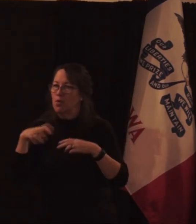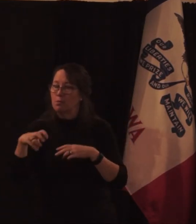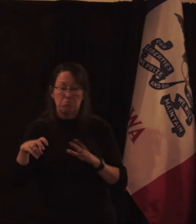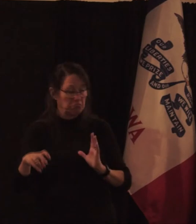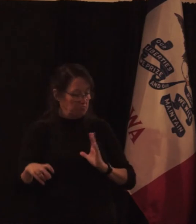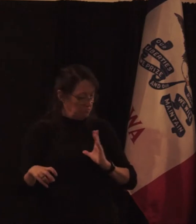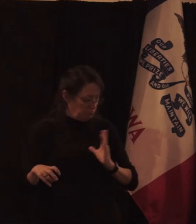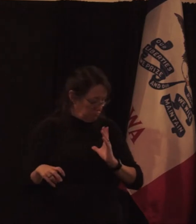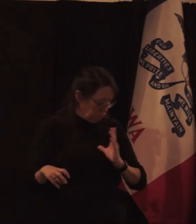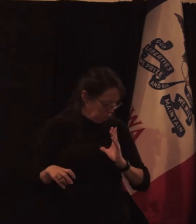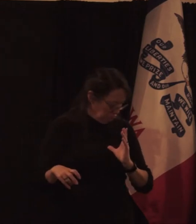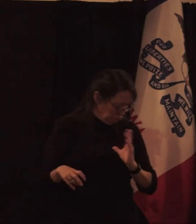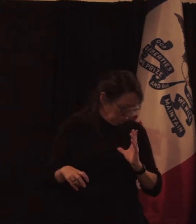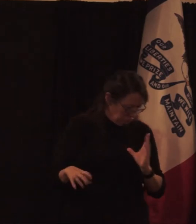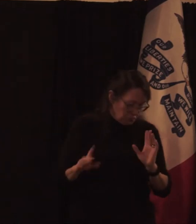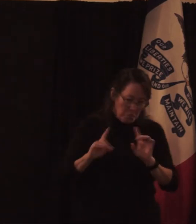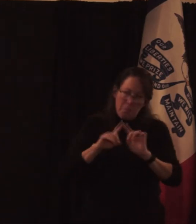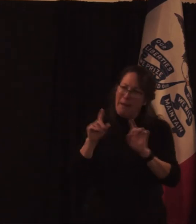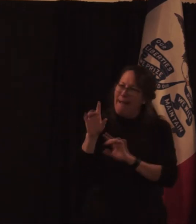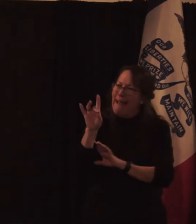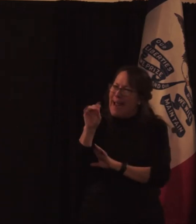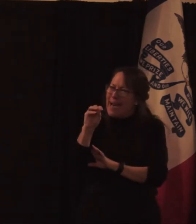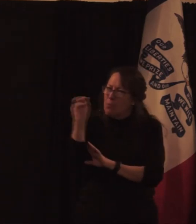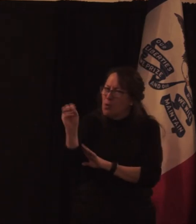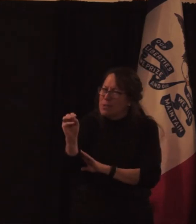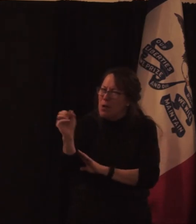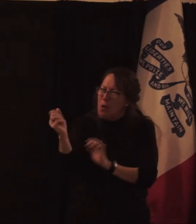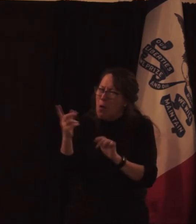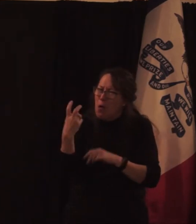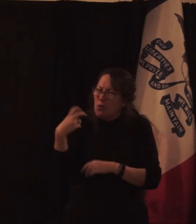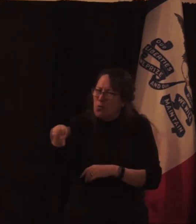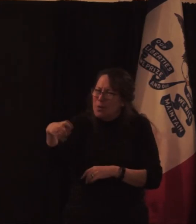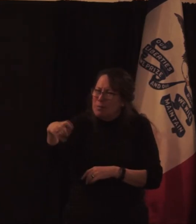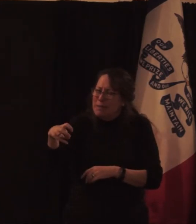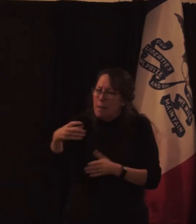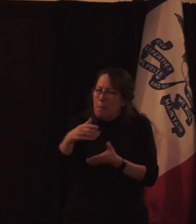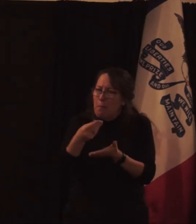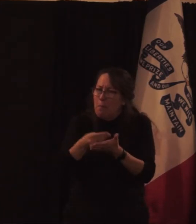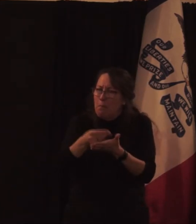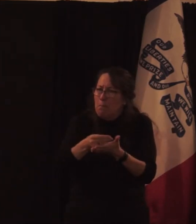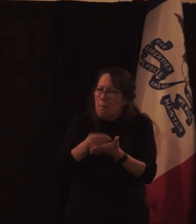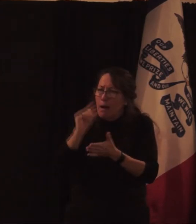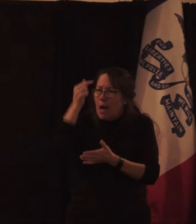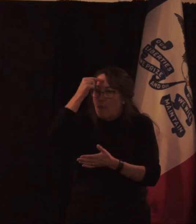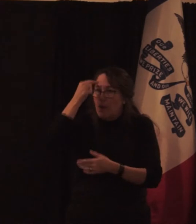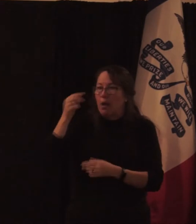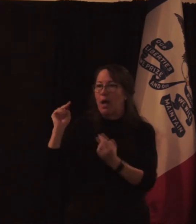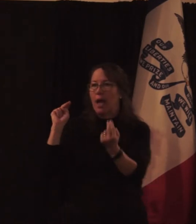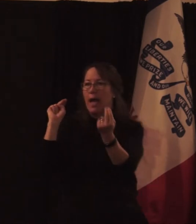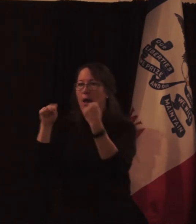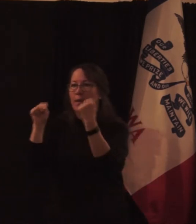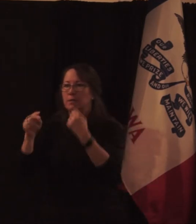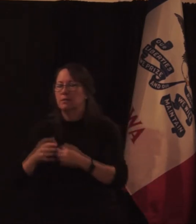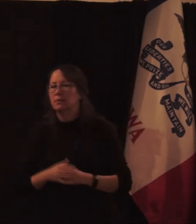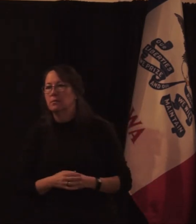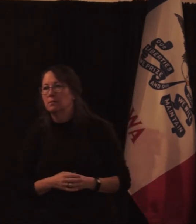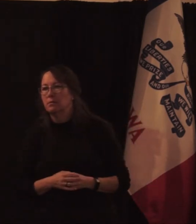That's okay, fine. But 80% of all transportation dollars in the federal government goes to highways,